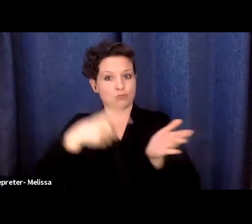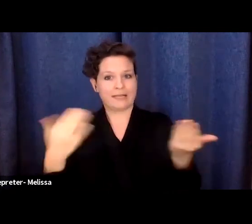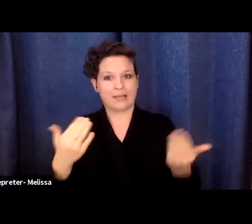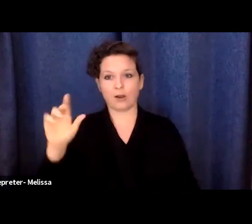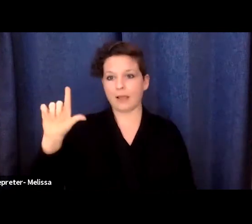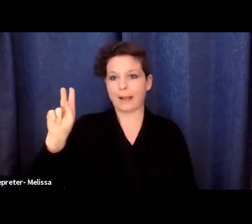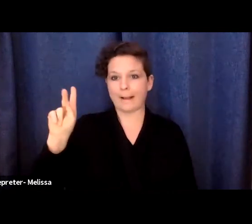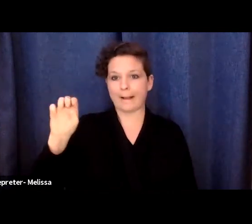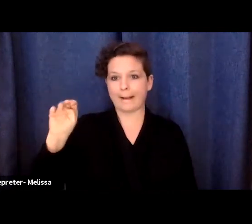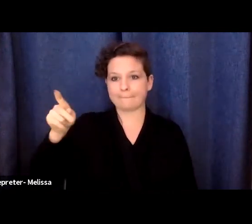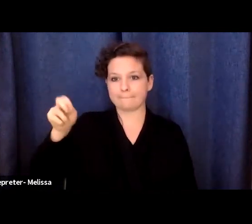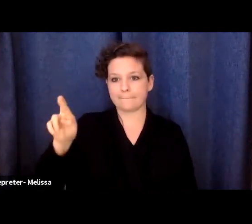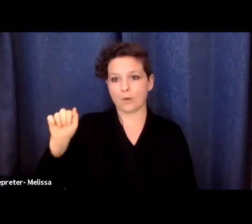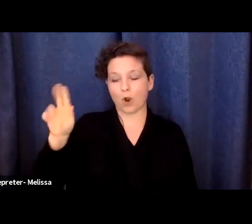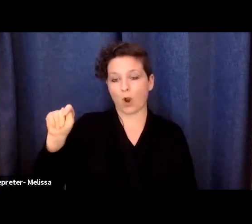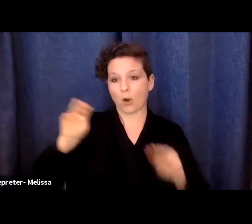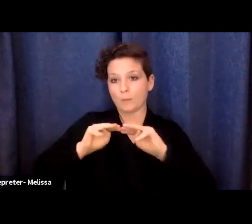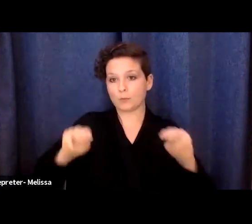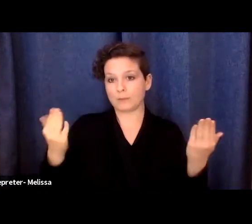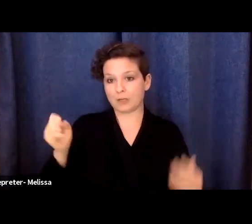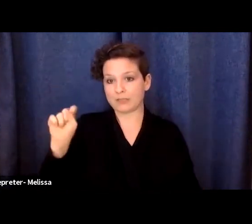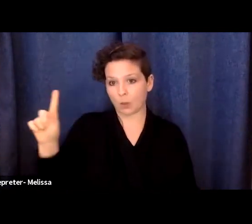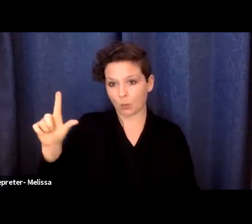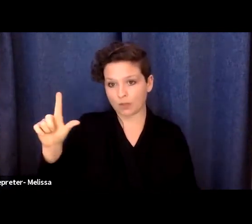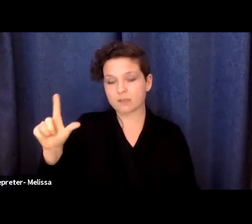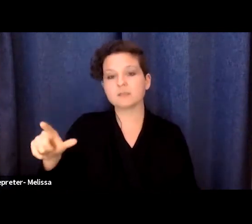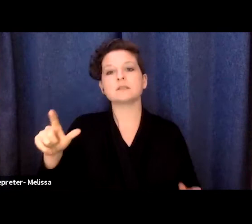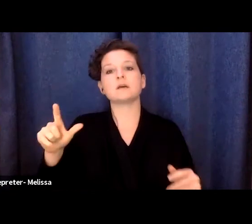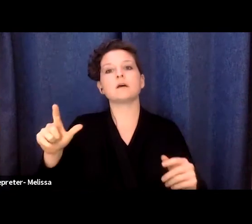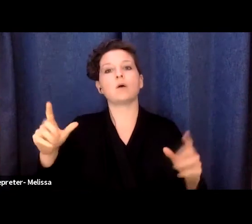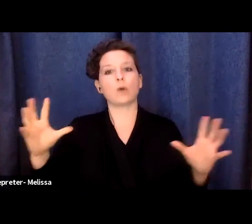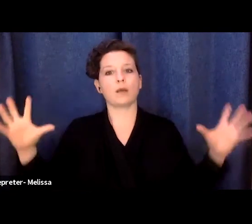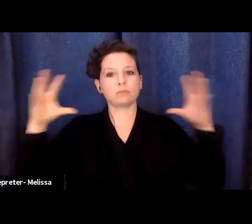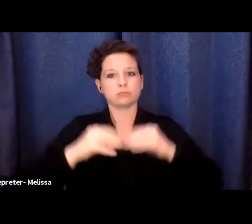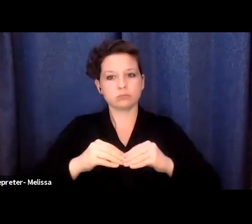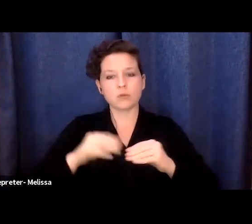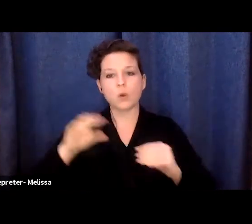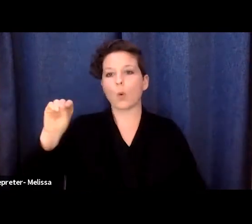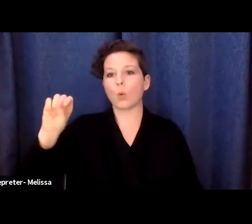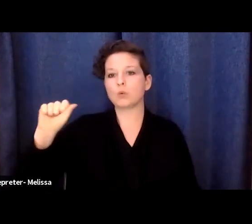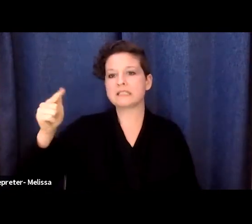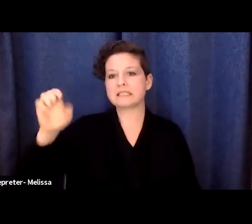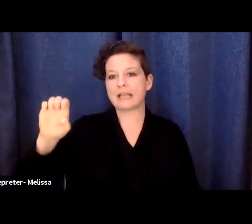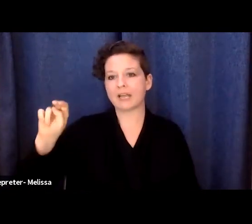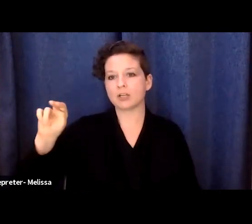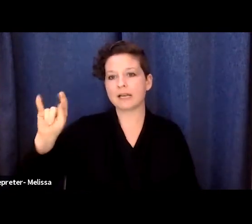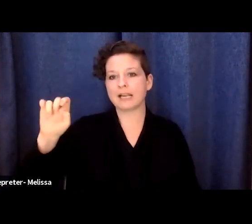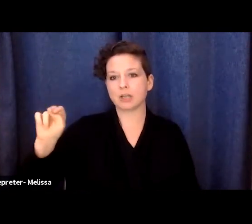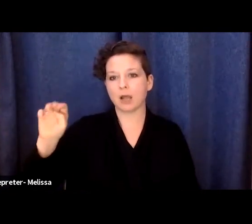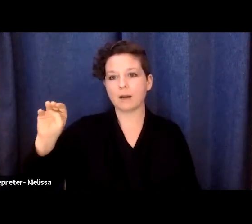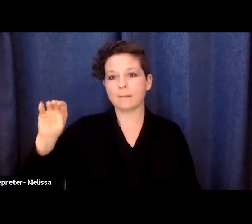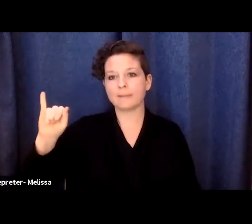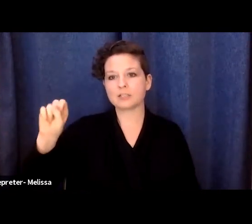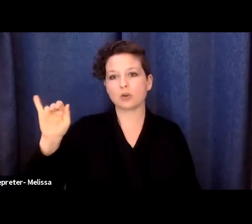Museum in St. Louis are meeting on the ancestral lands of the Osage Nation, Missouri,